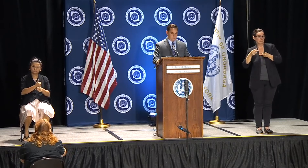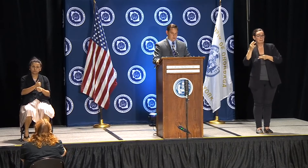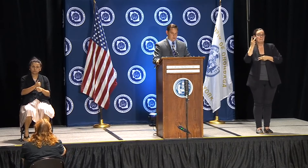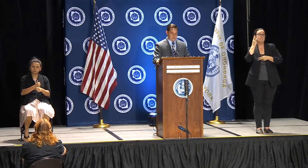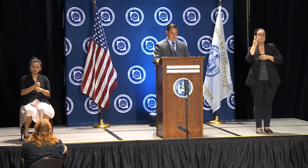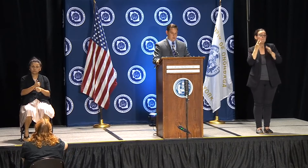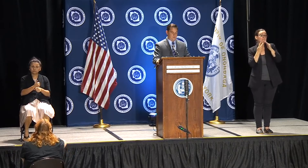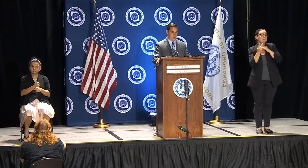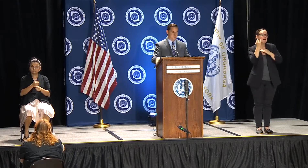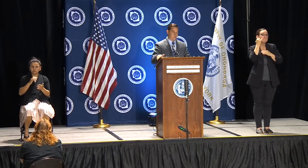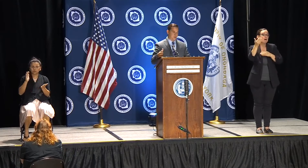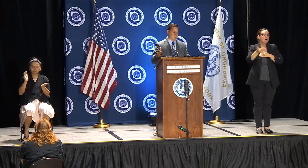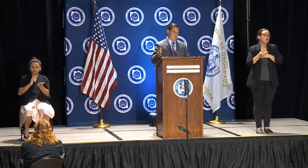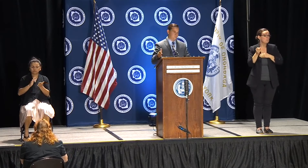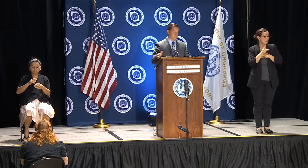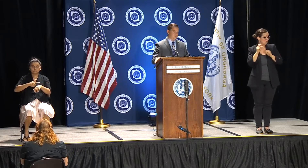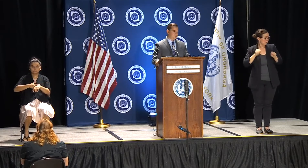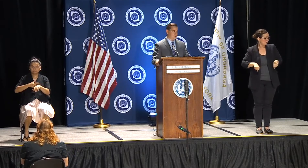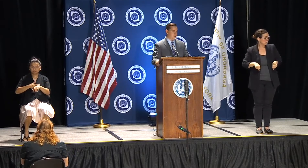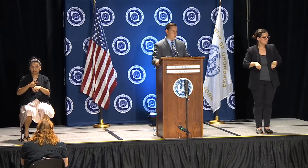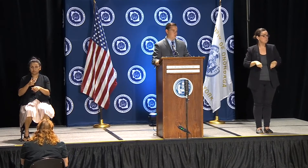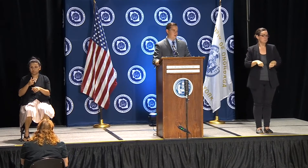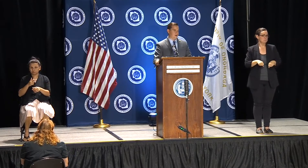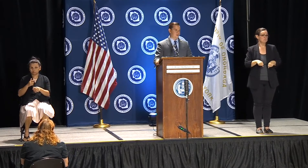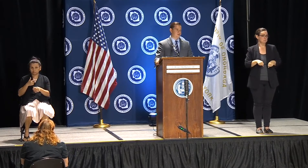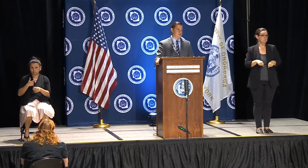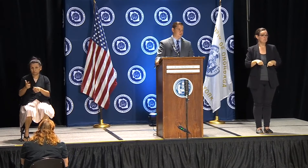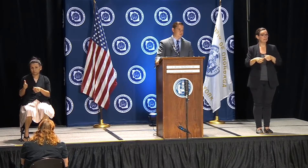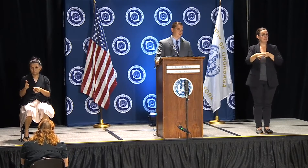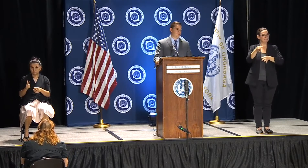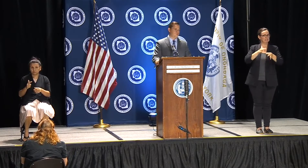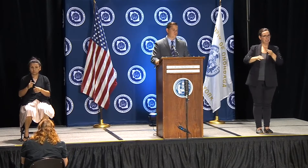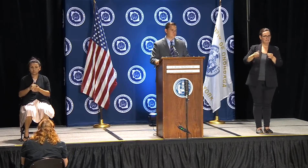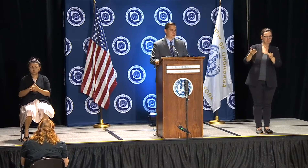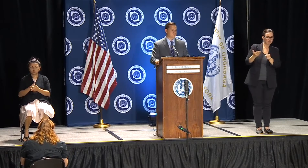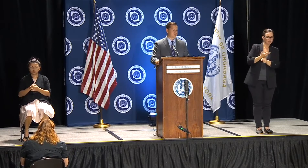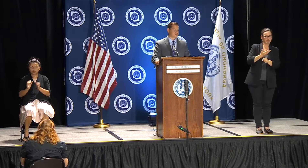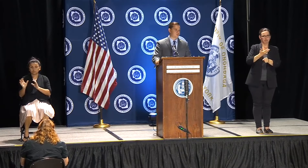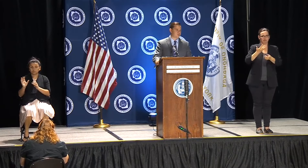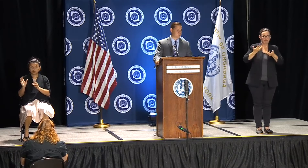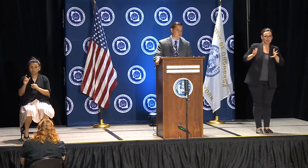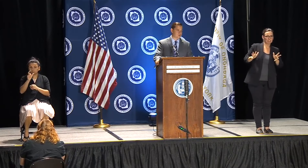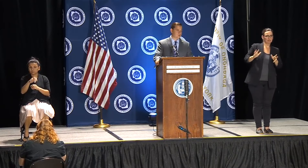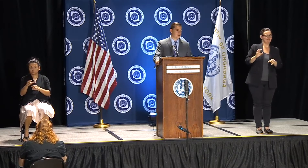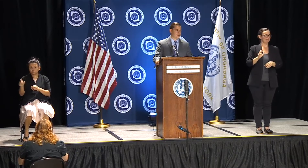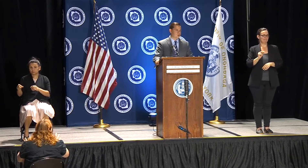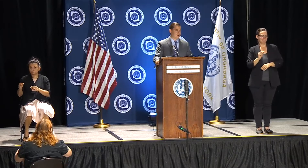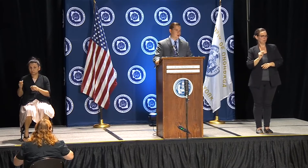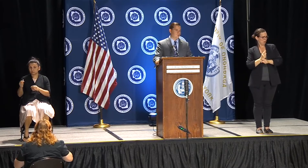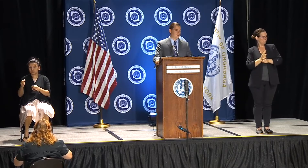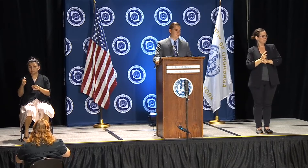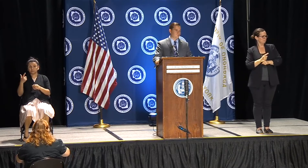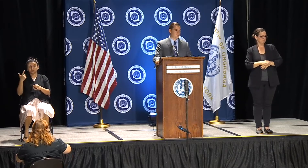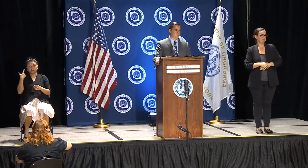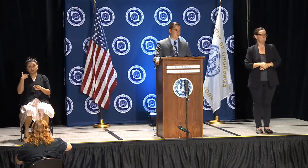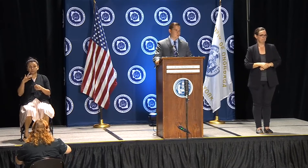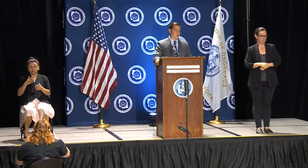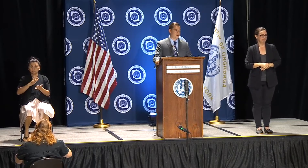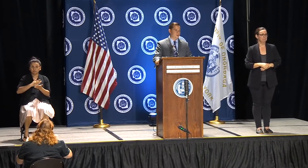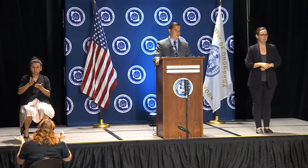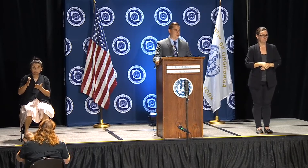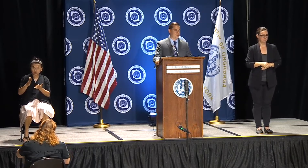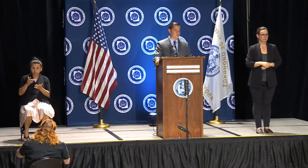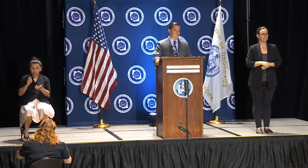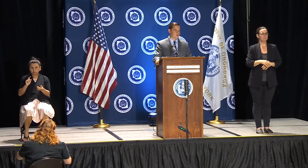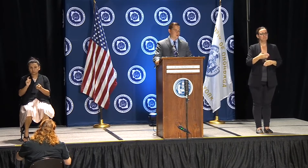we don't get enough participation, we then need to make assessments as to